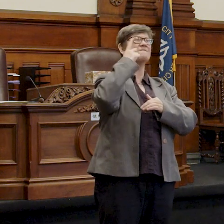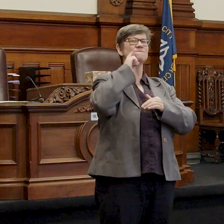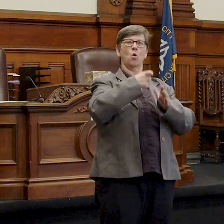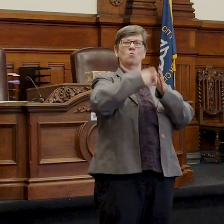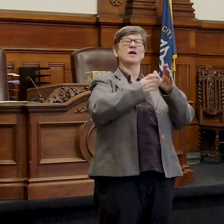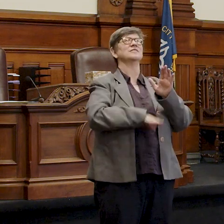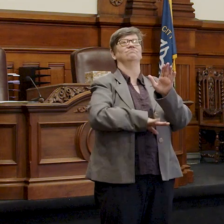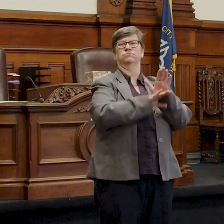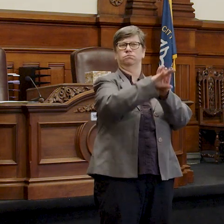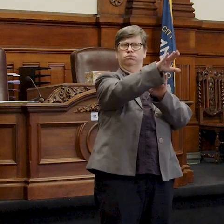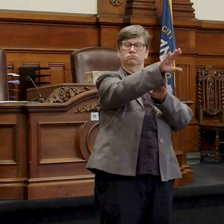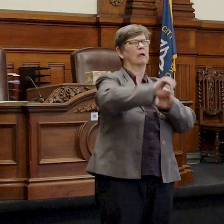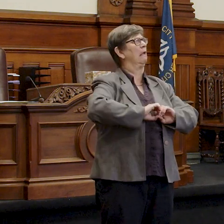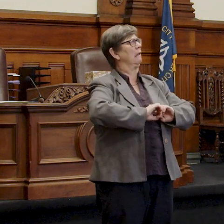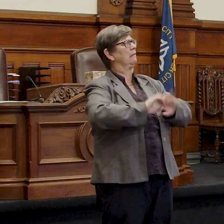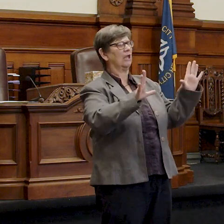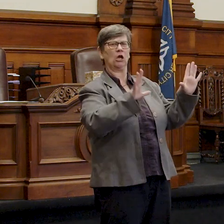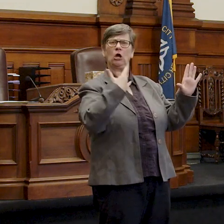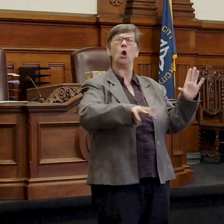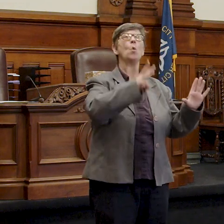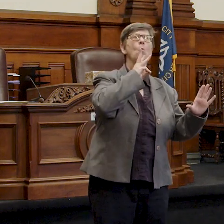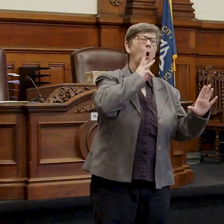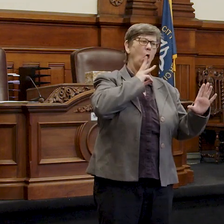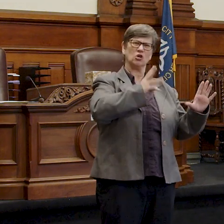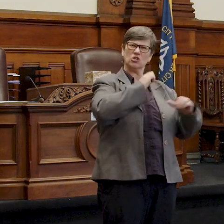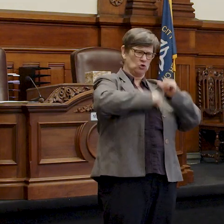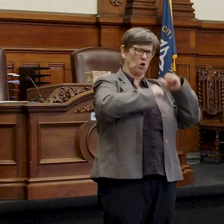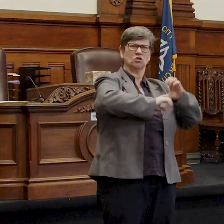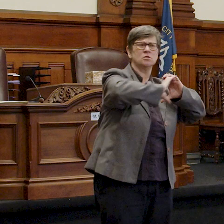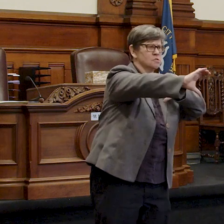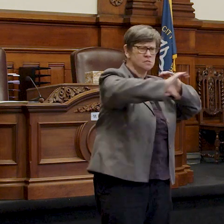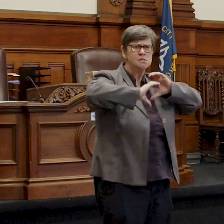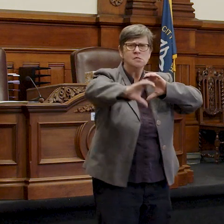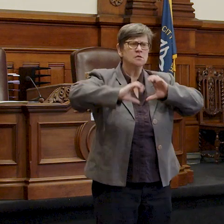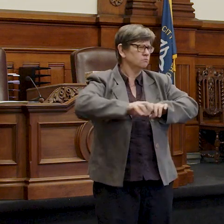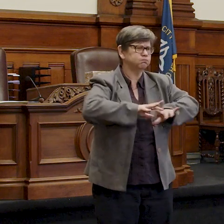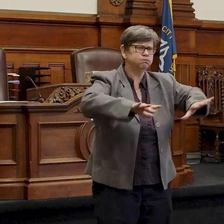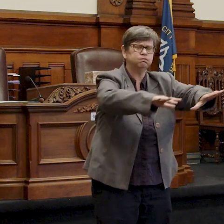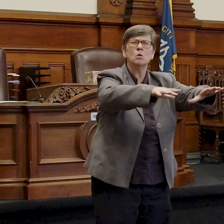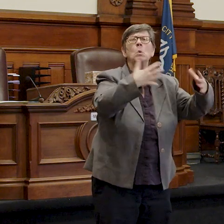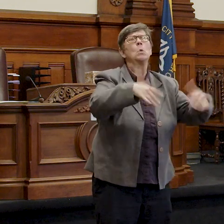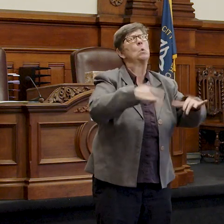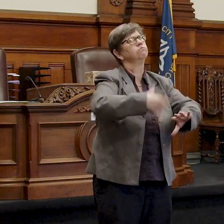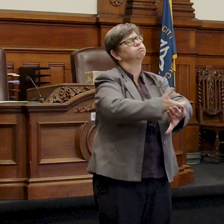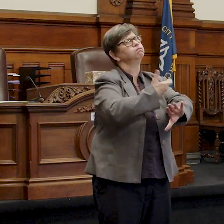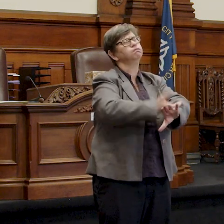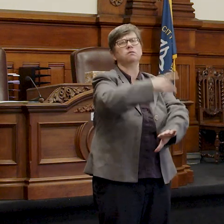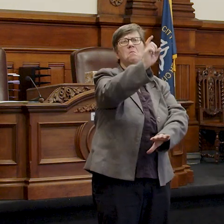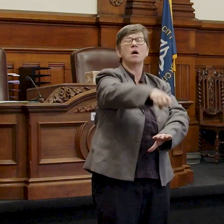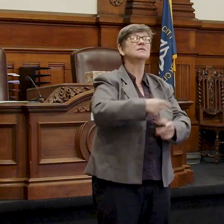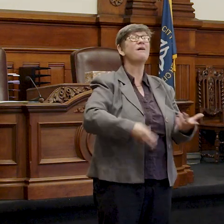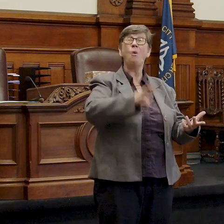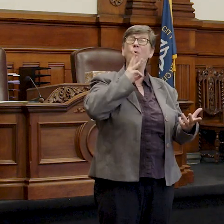need for investments in our water infrastructure. The massive water main break that prompted a boil water advisory